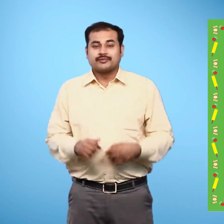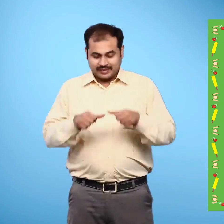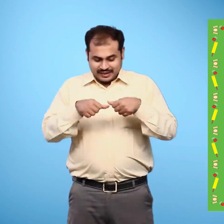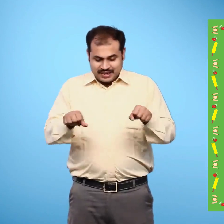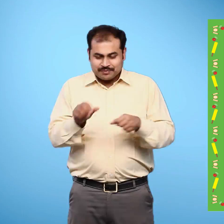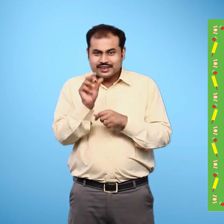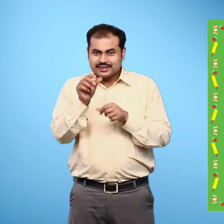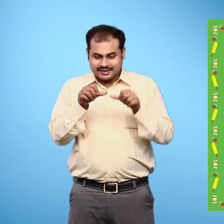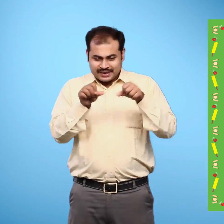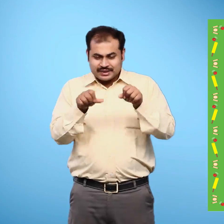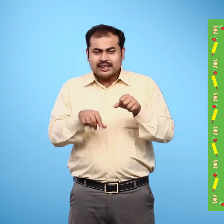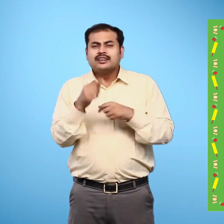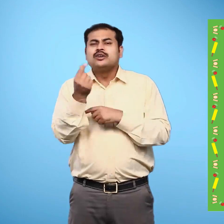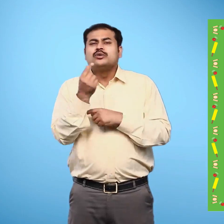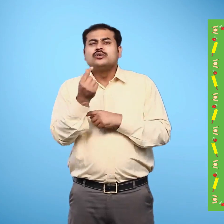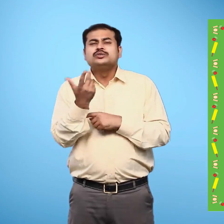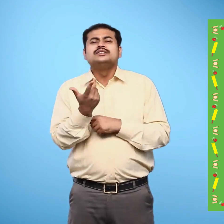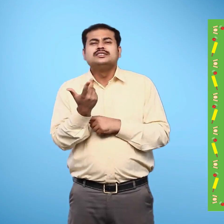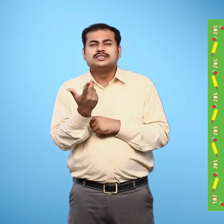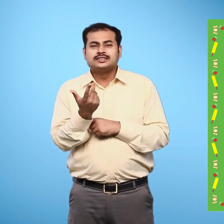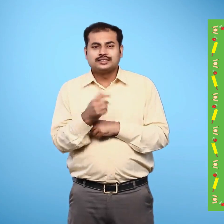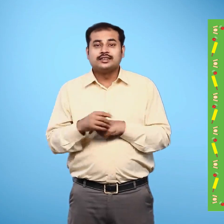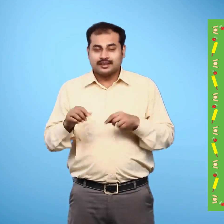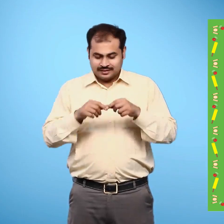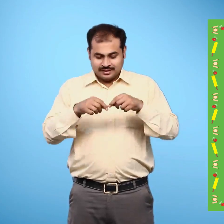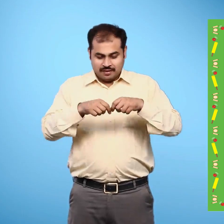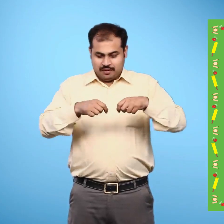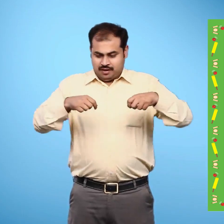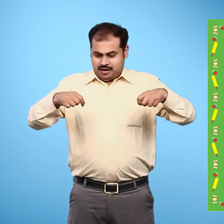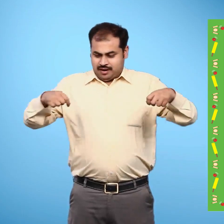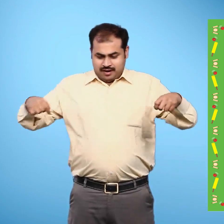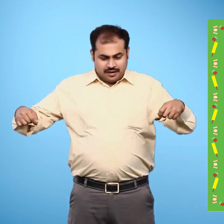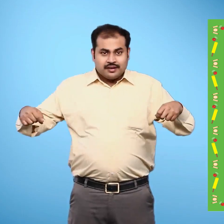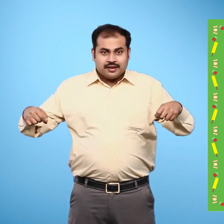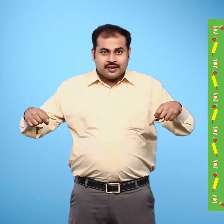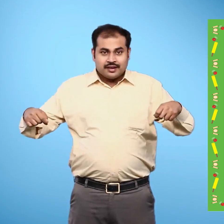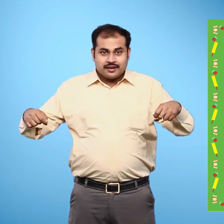Tape is a flexible strip with gum on one side